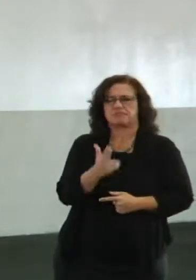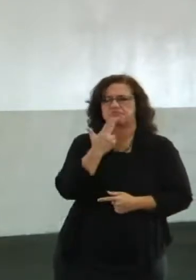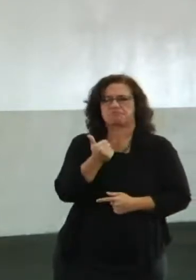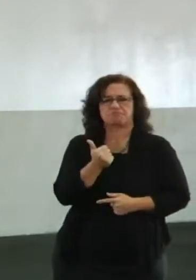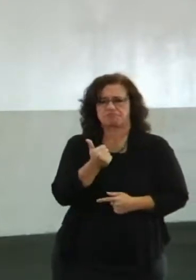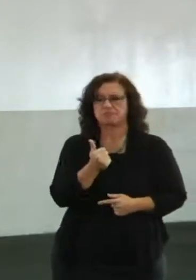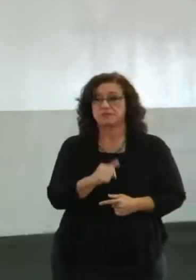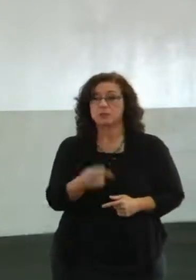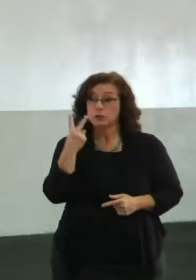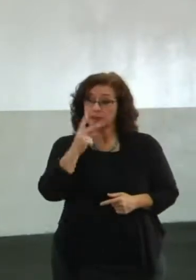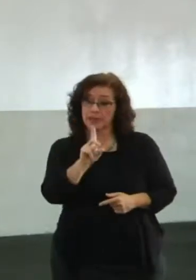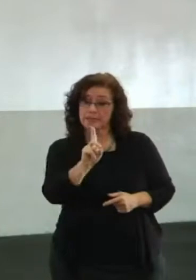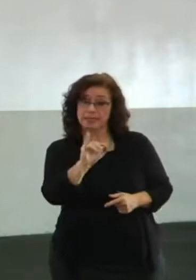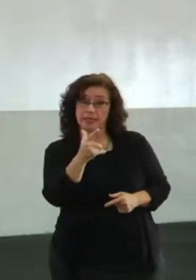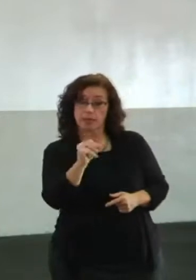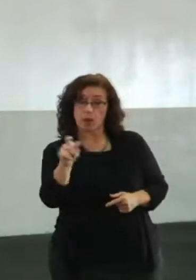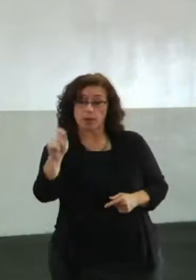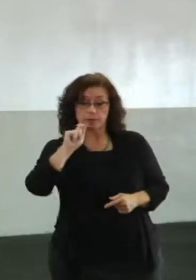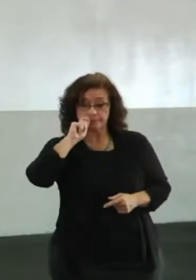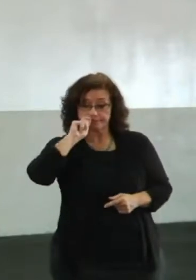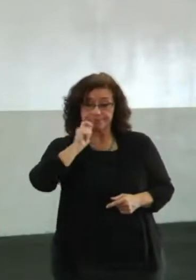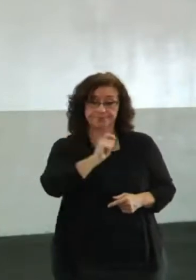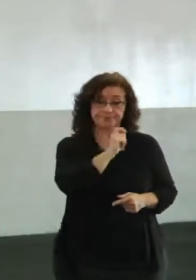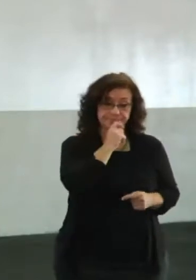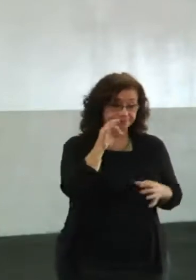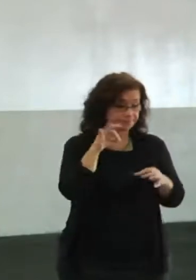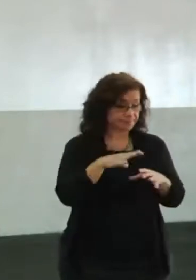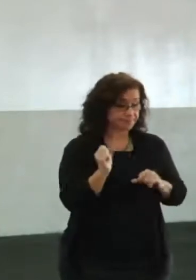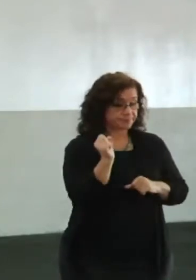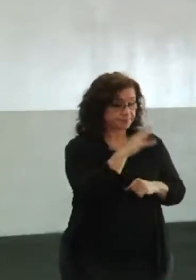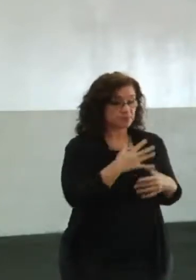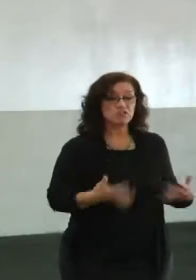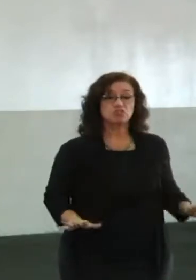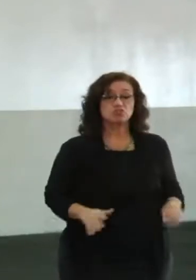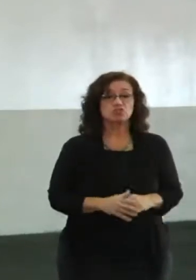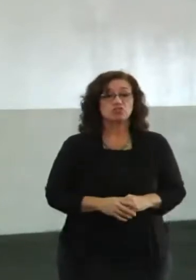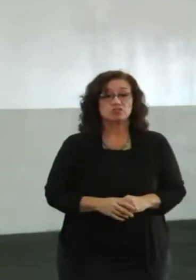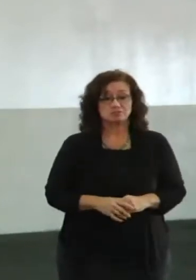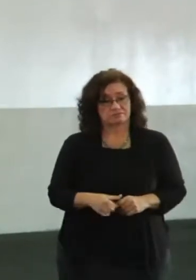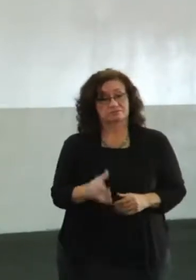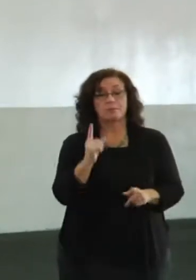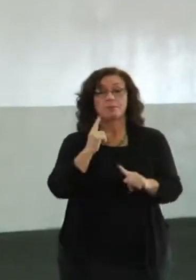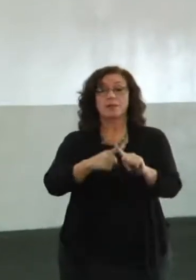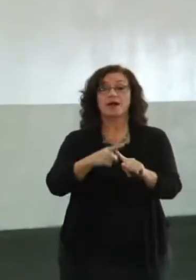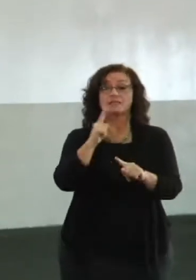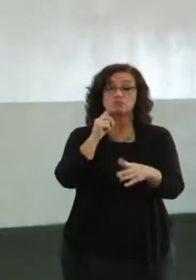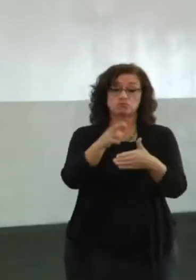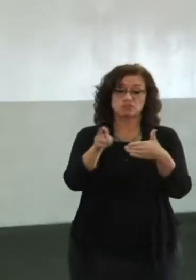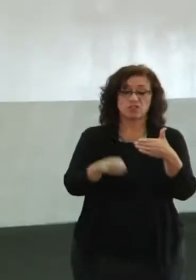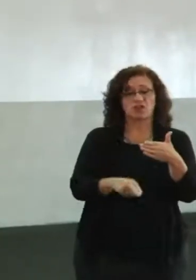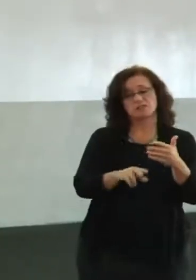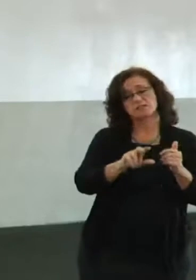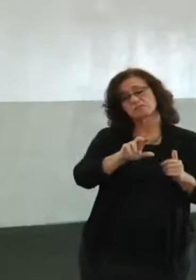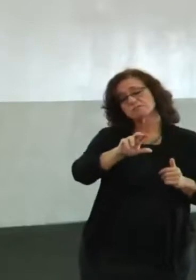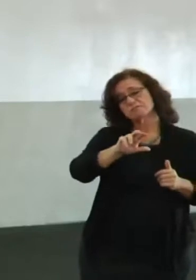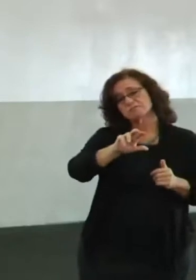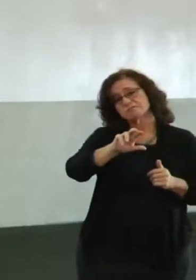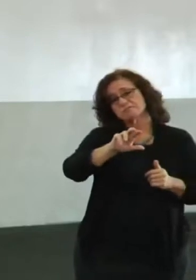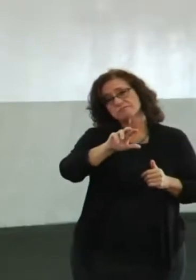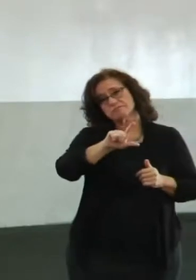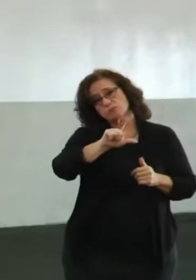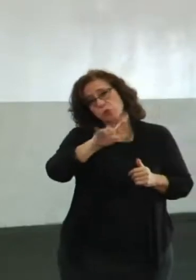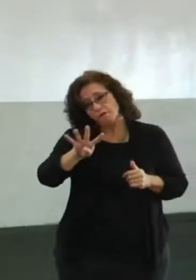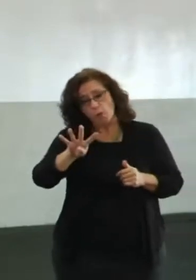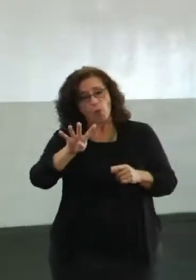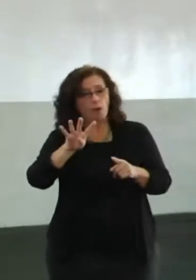saw Diego demonstrate, it's a very quick and easy process. And you're getting your results within 12 to 24 hours. So this is a